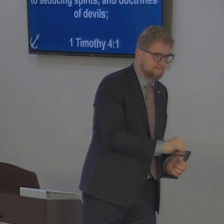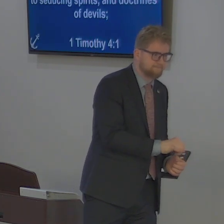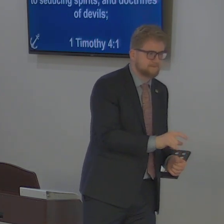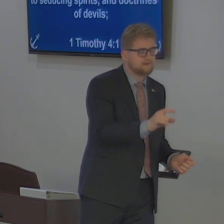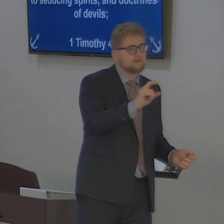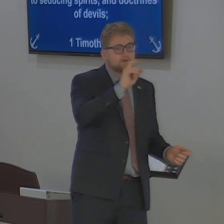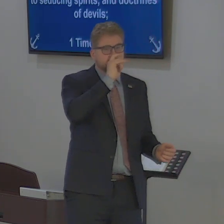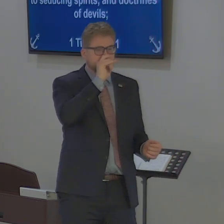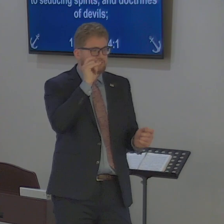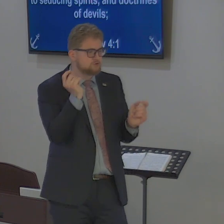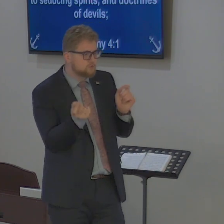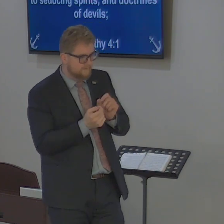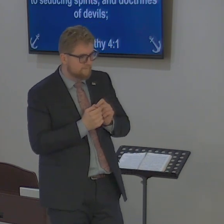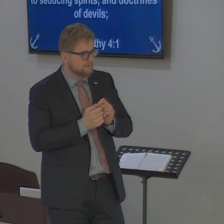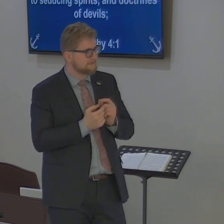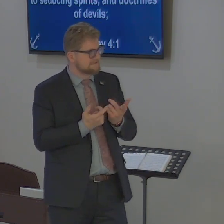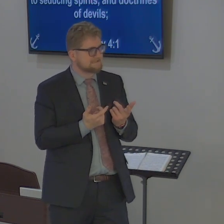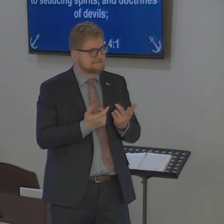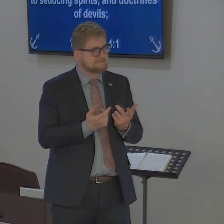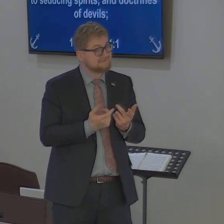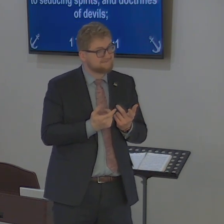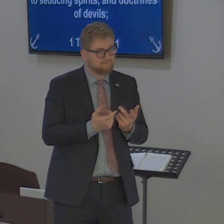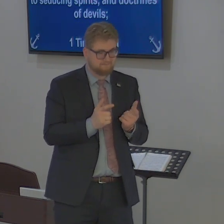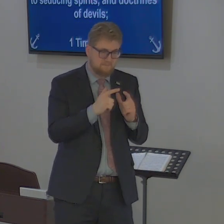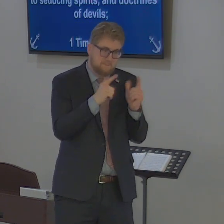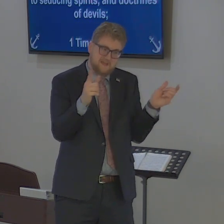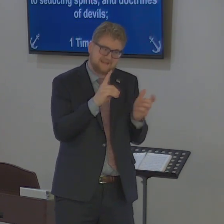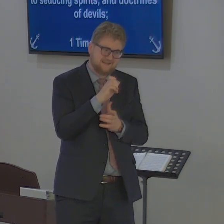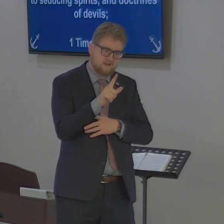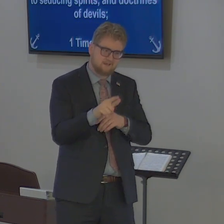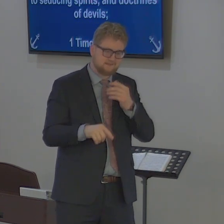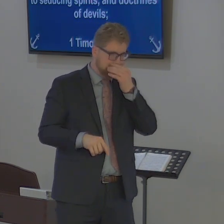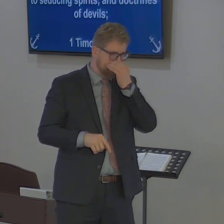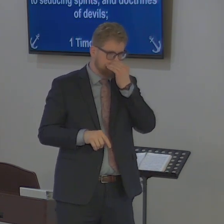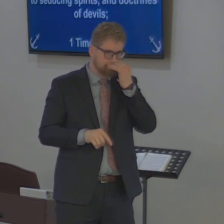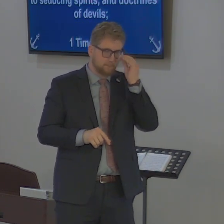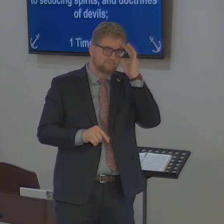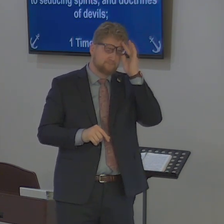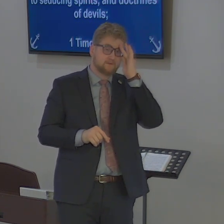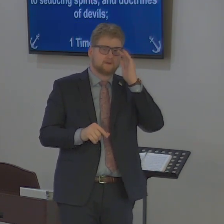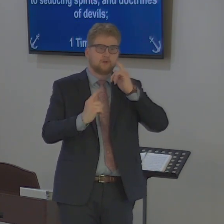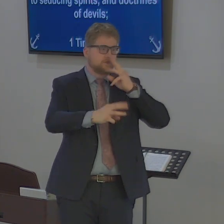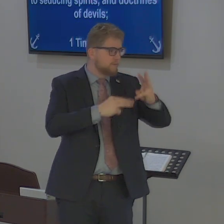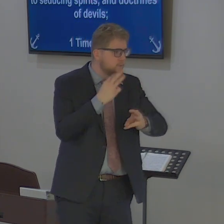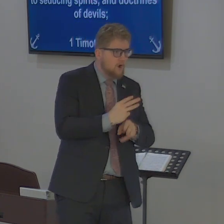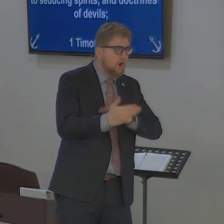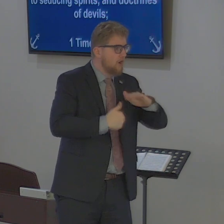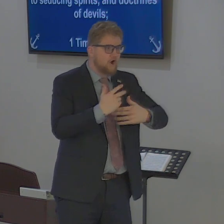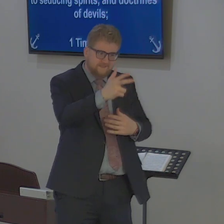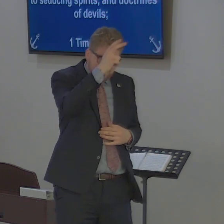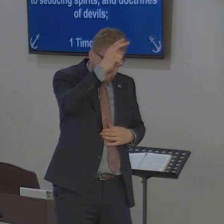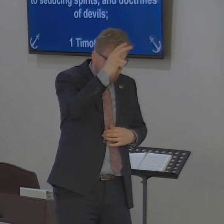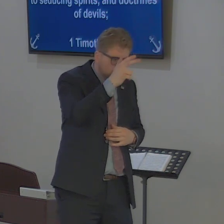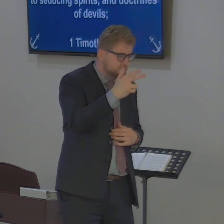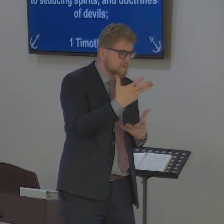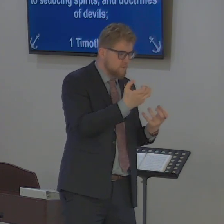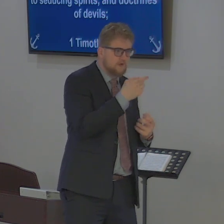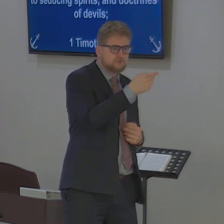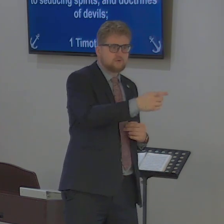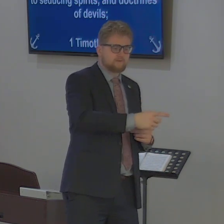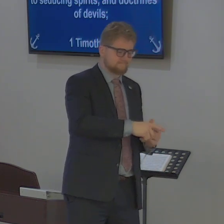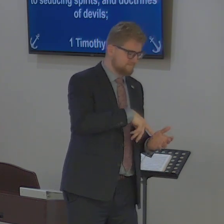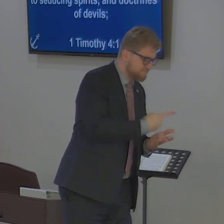is a pretty big deal. It's an absolute big deal. The world, all the devils and demons, want you to fold up and fall to